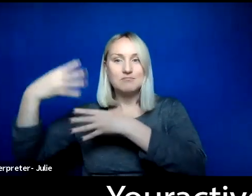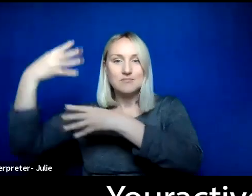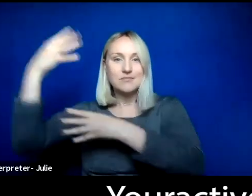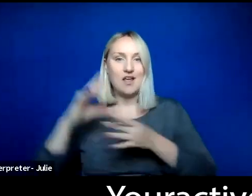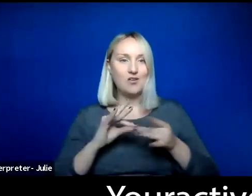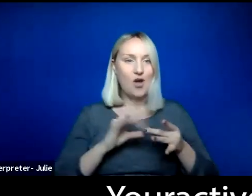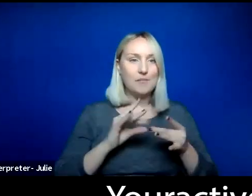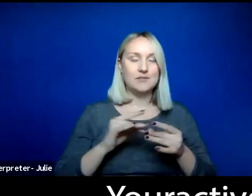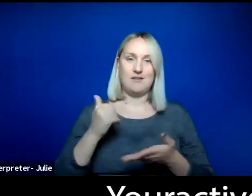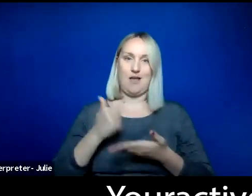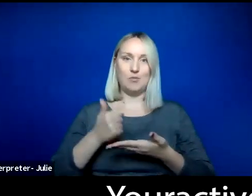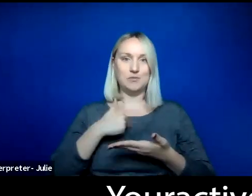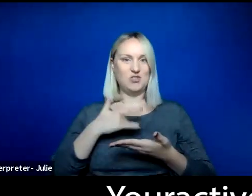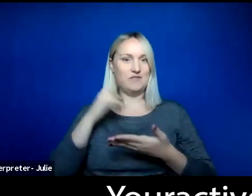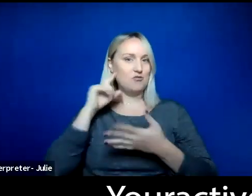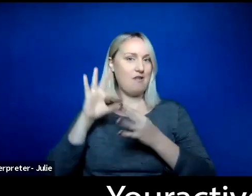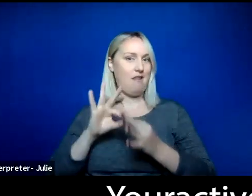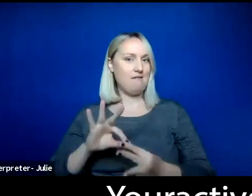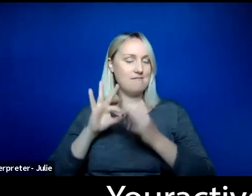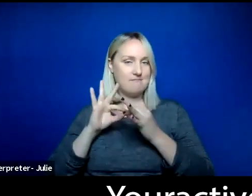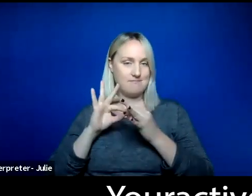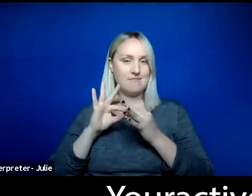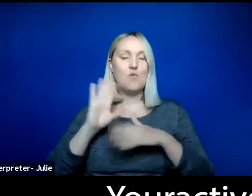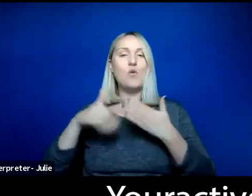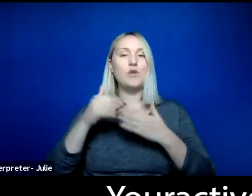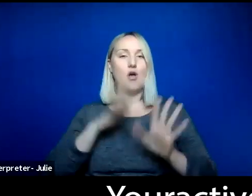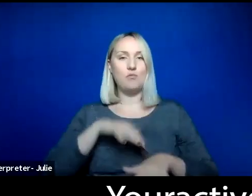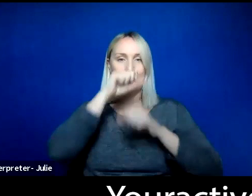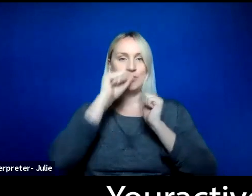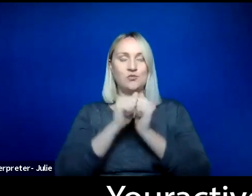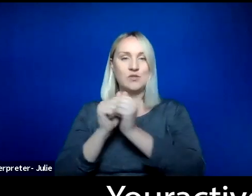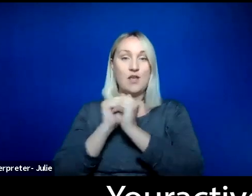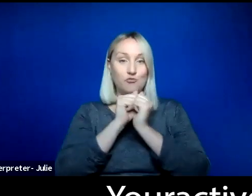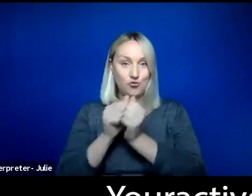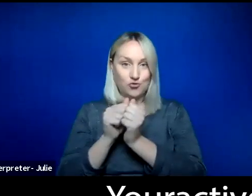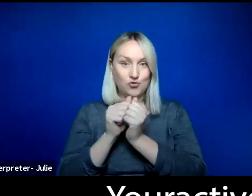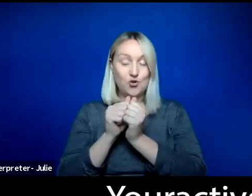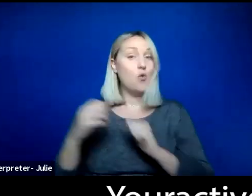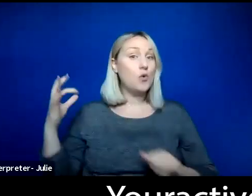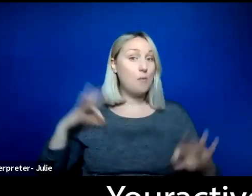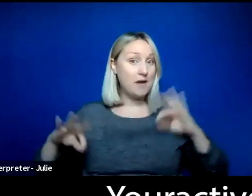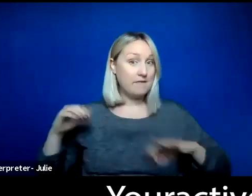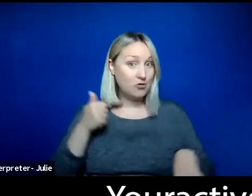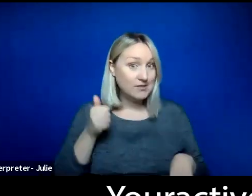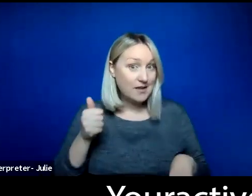It helps me to feel connected. When we all breathe together, we are not only benefiting